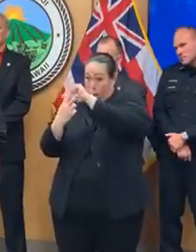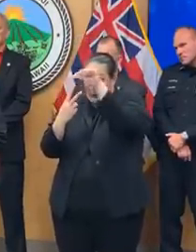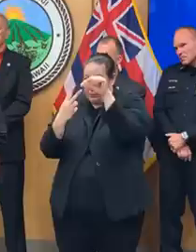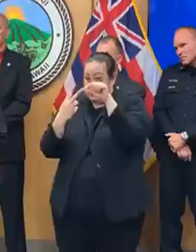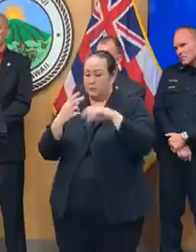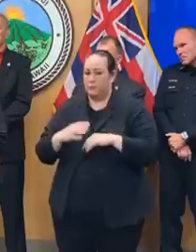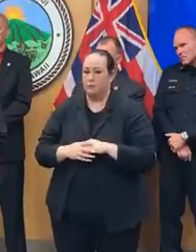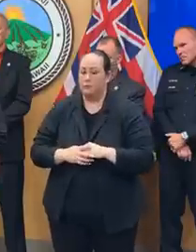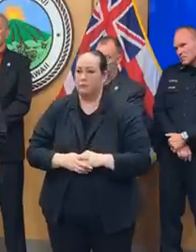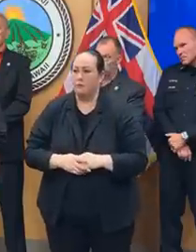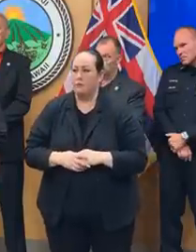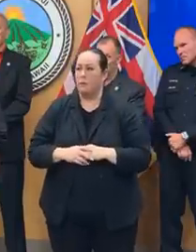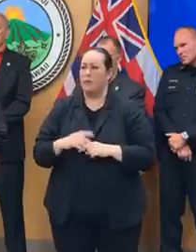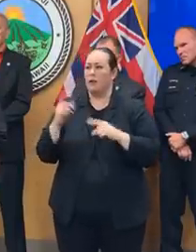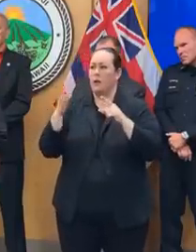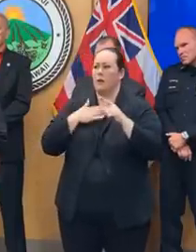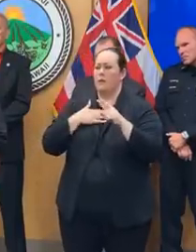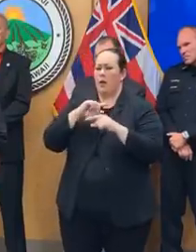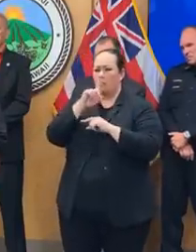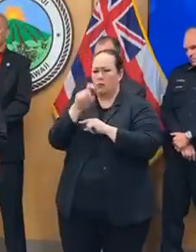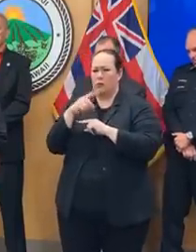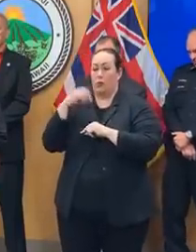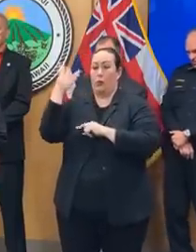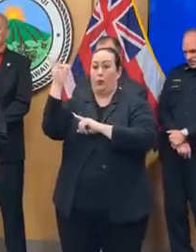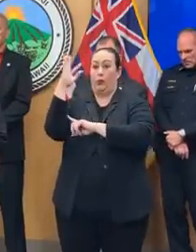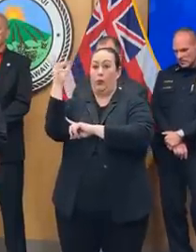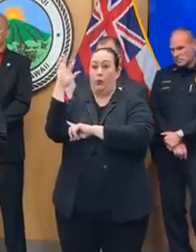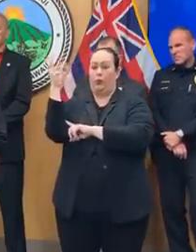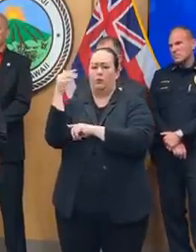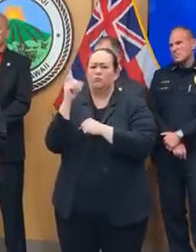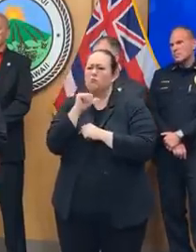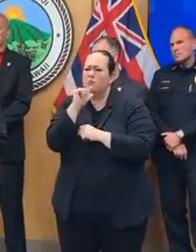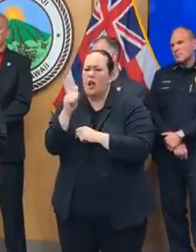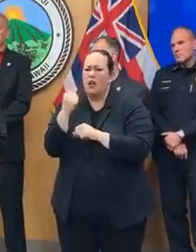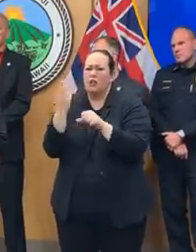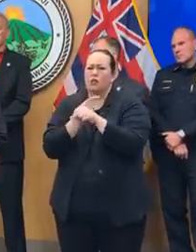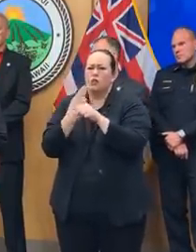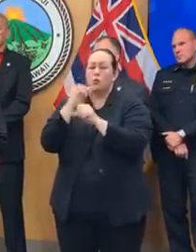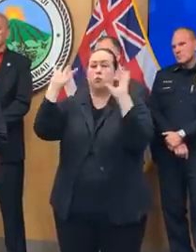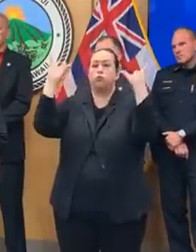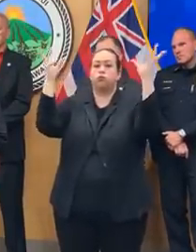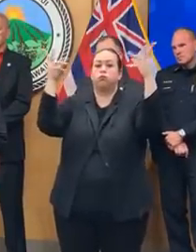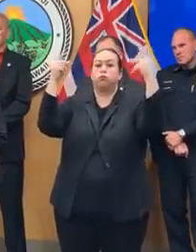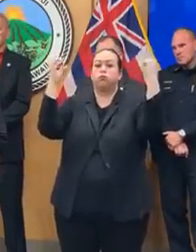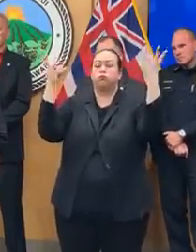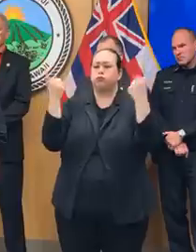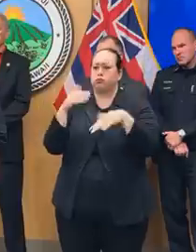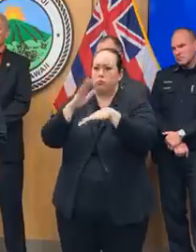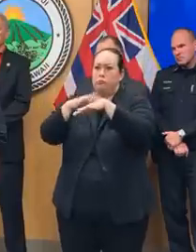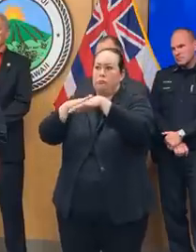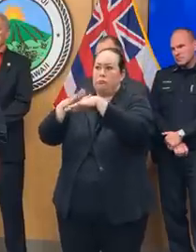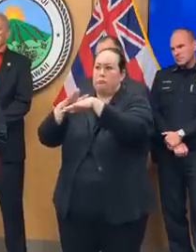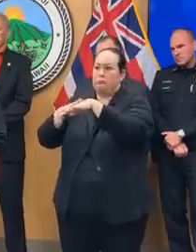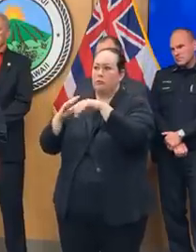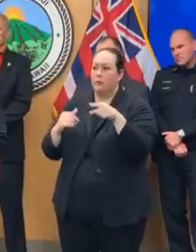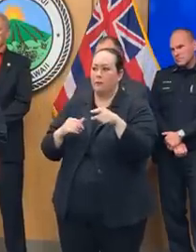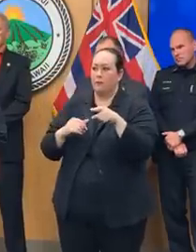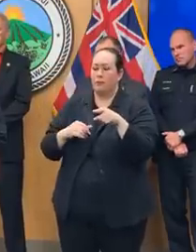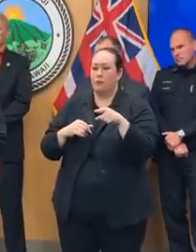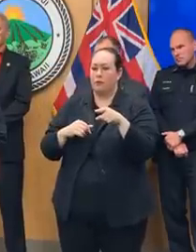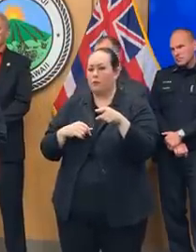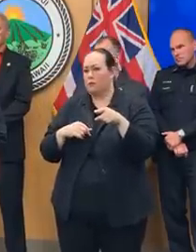sirens. Why were sirens not used in Lahaina or upcountry last week, as wildfire is listed as a purpose for them on